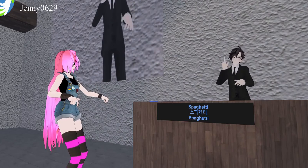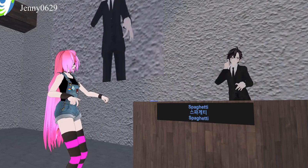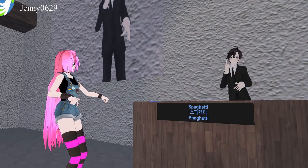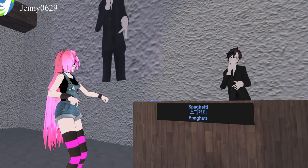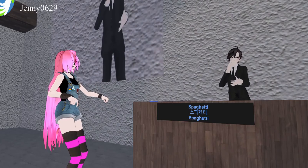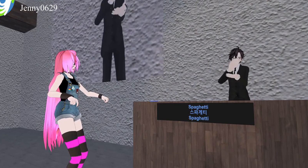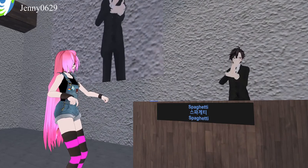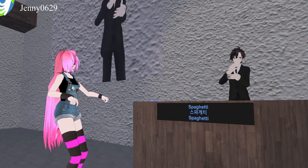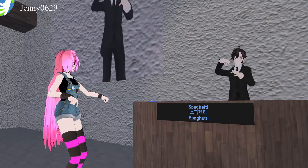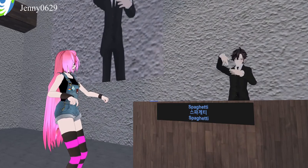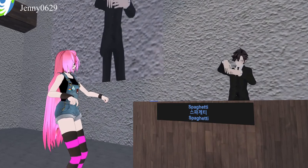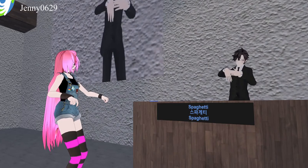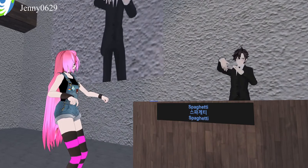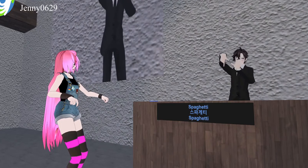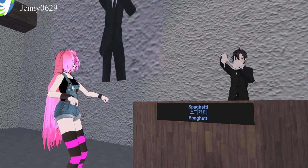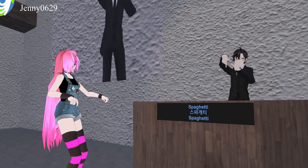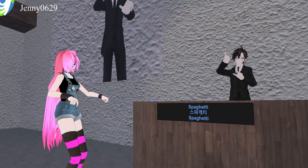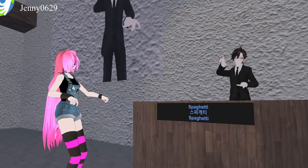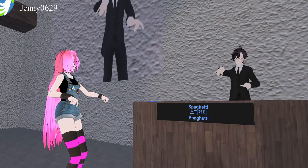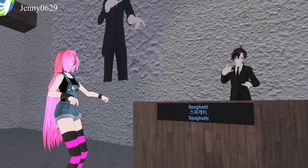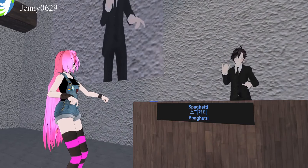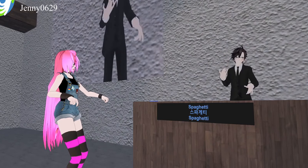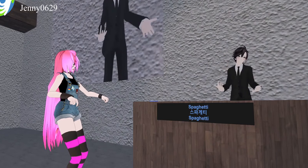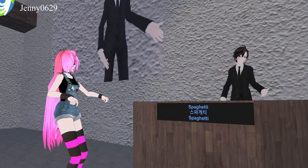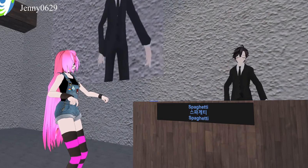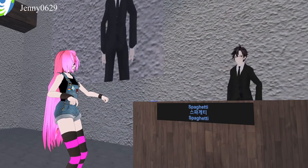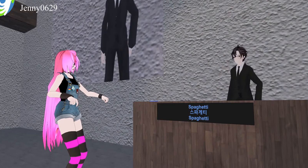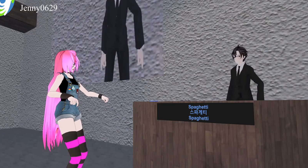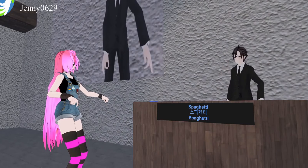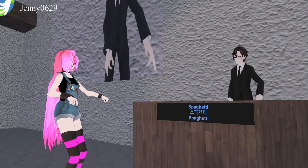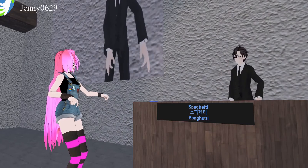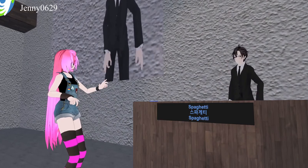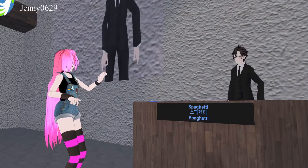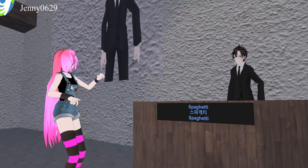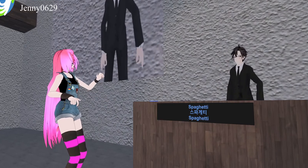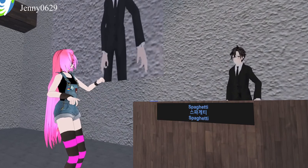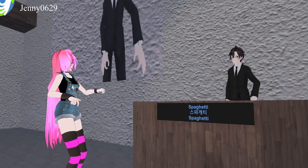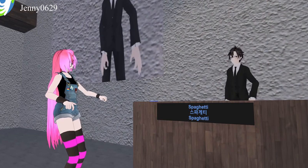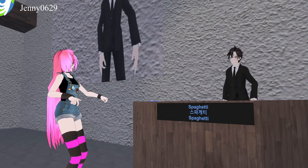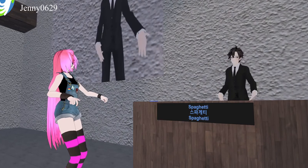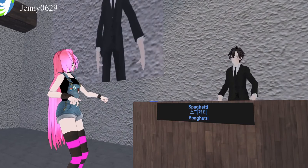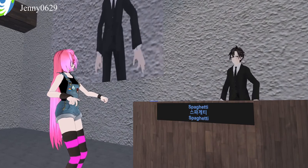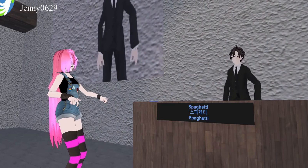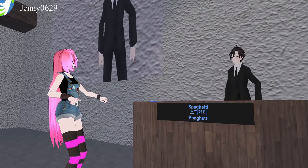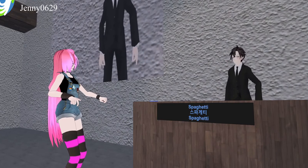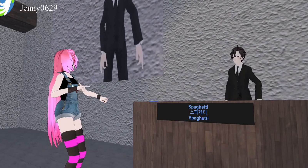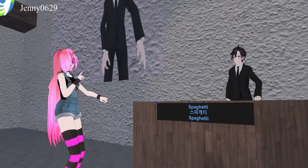So, myself, I graduated from a deaf school in New Jersey. Yeah, and that's all thanks to Gallaudet. Yeah, it's